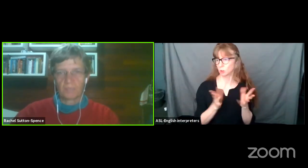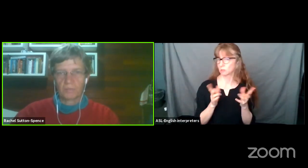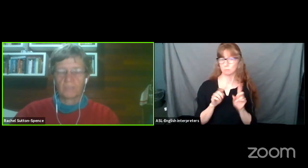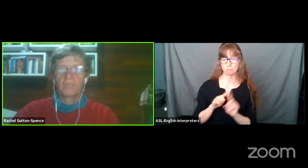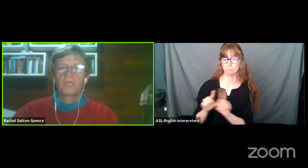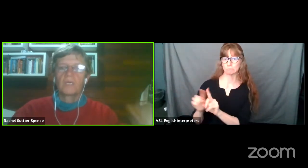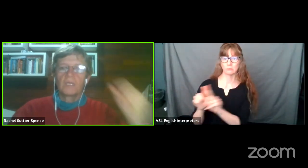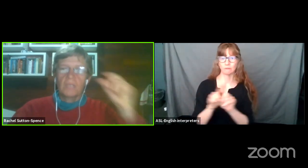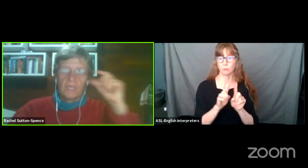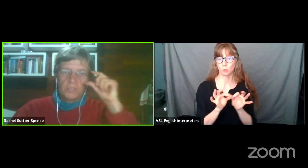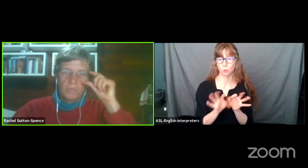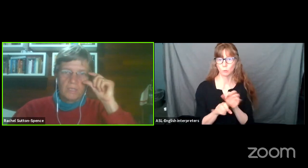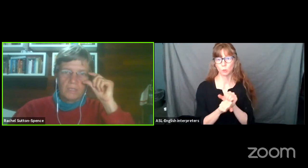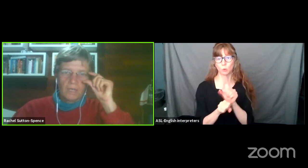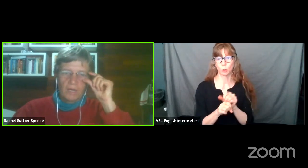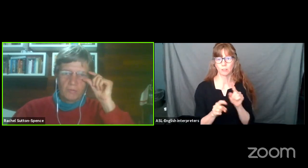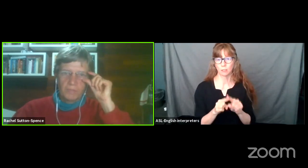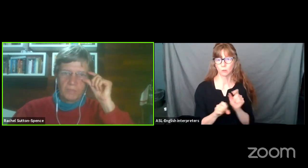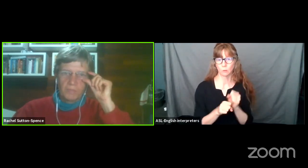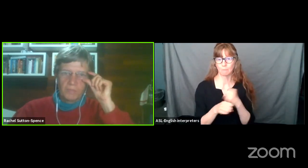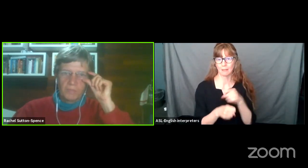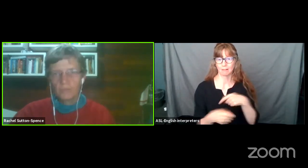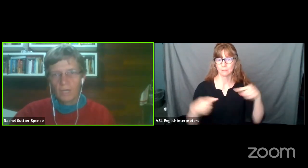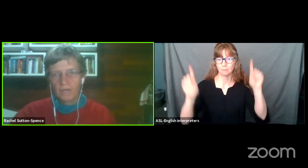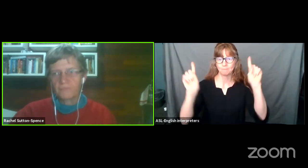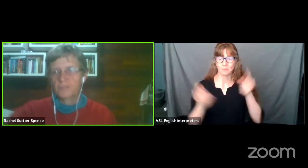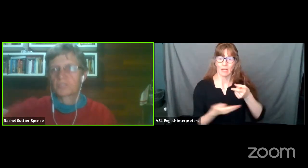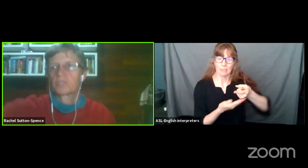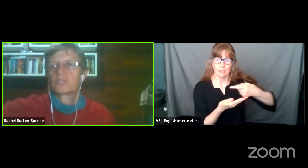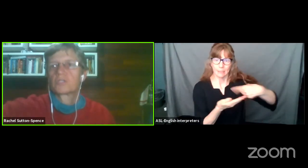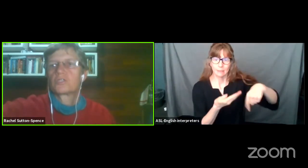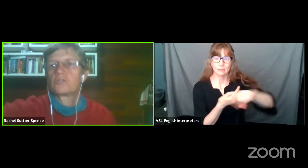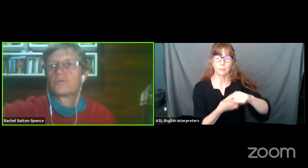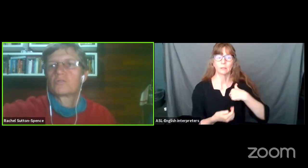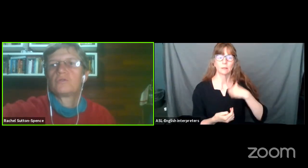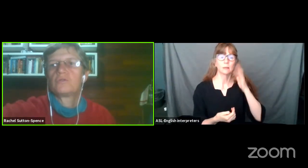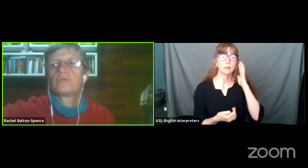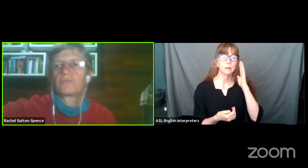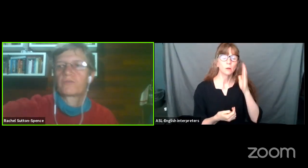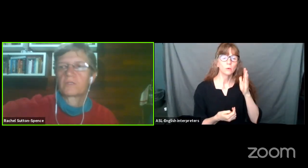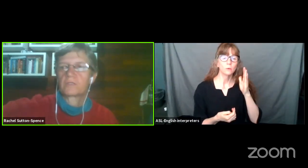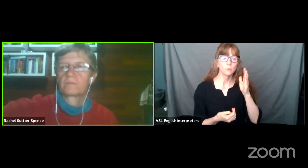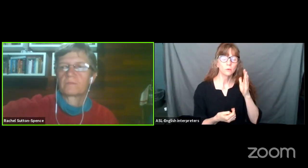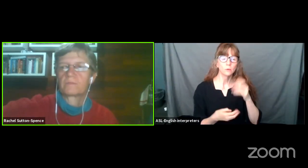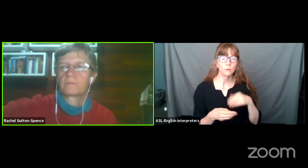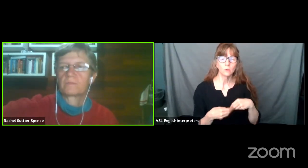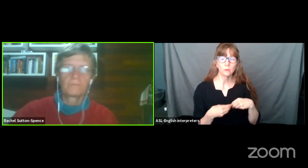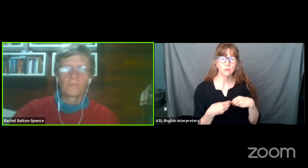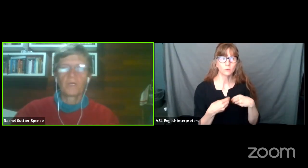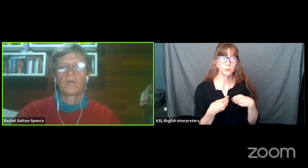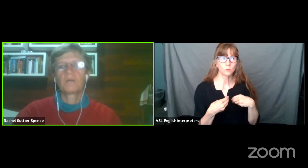this happen. Next week, I will be giving 2 lives to 2 different